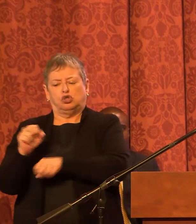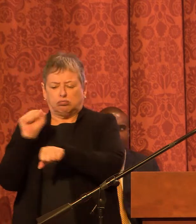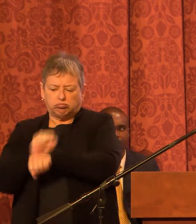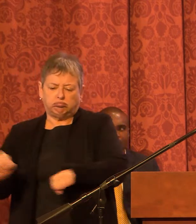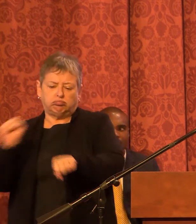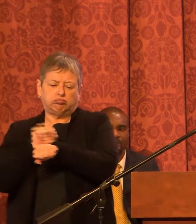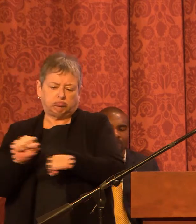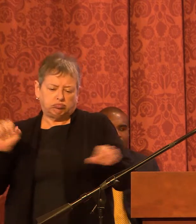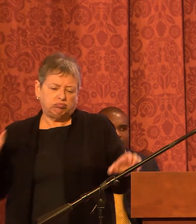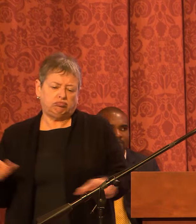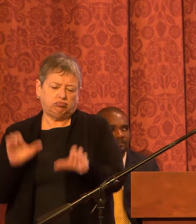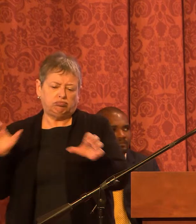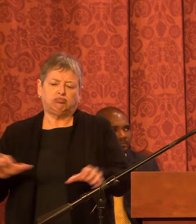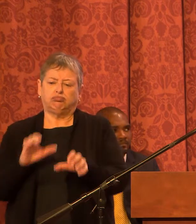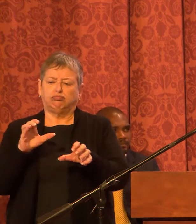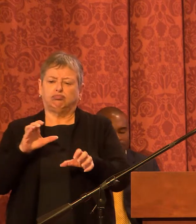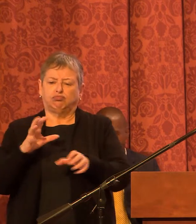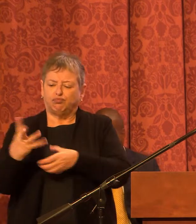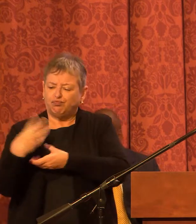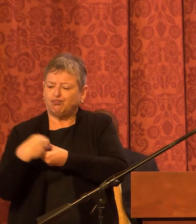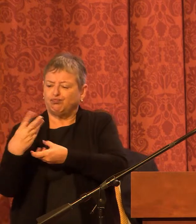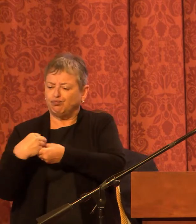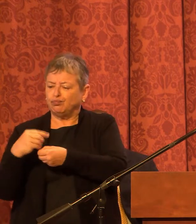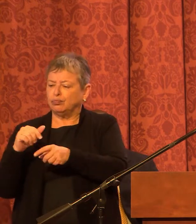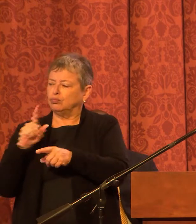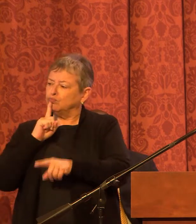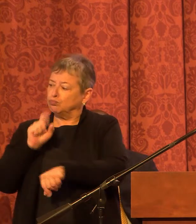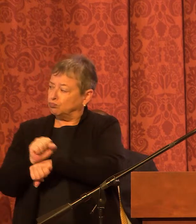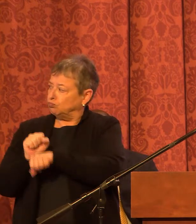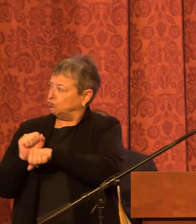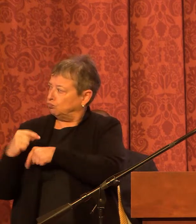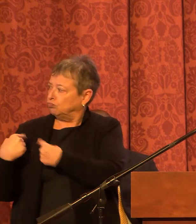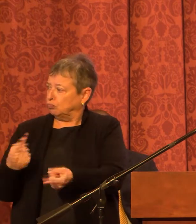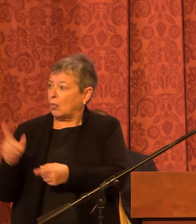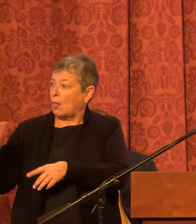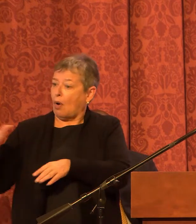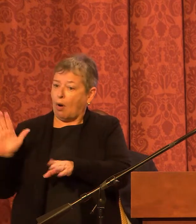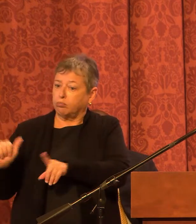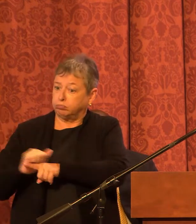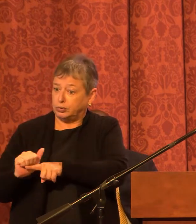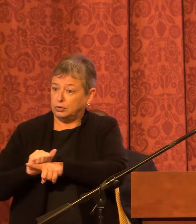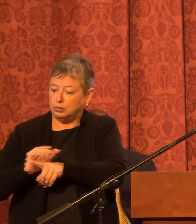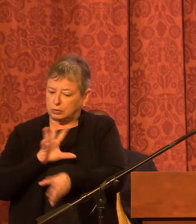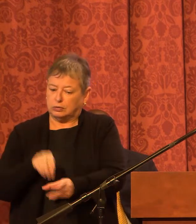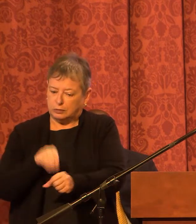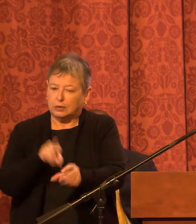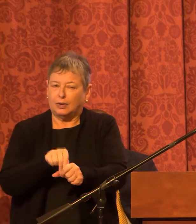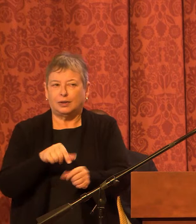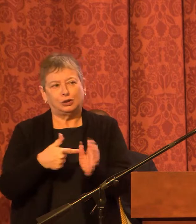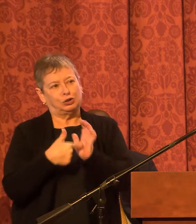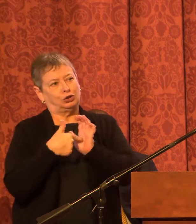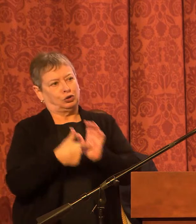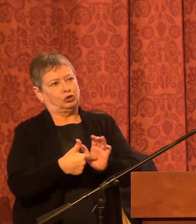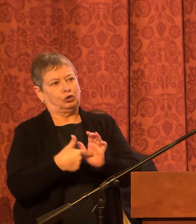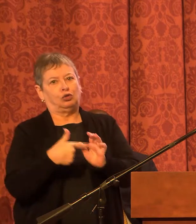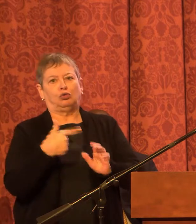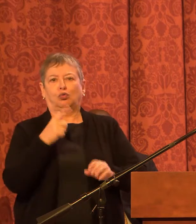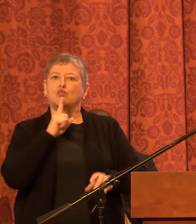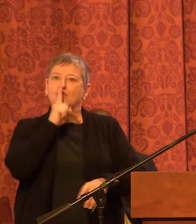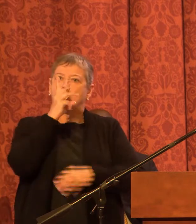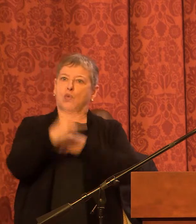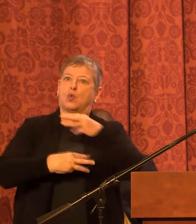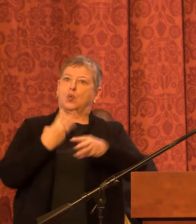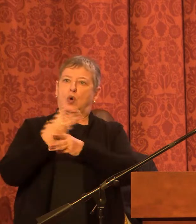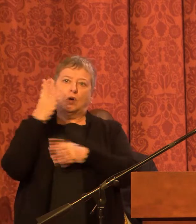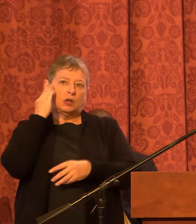incorporate theory into practice in all of her courses to ensure real-world experiences for her